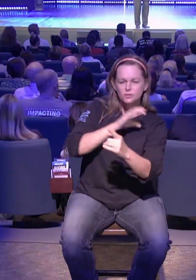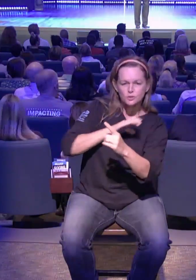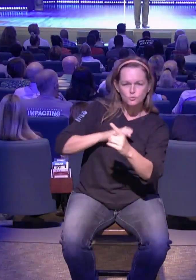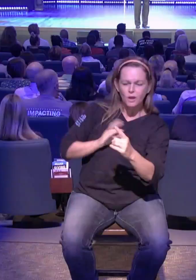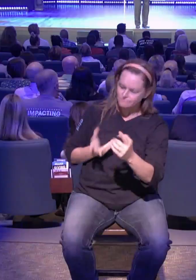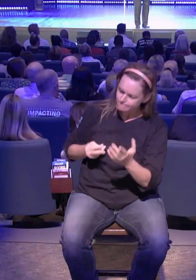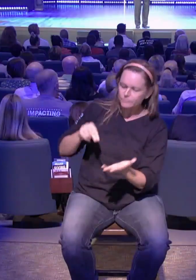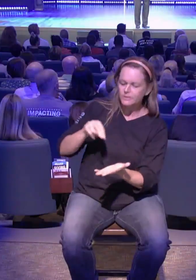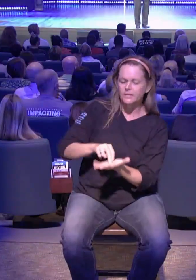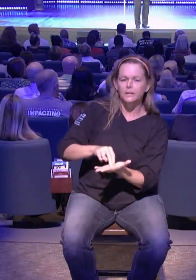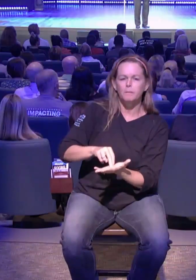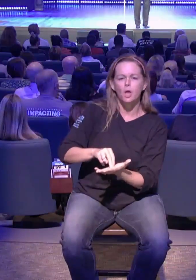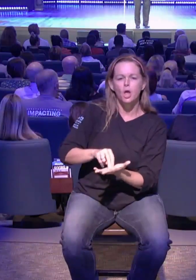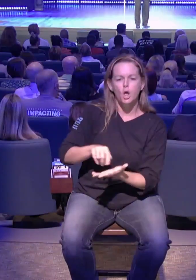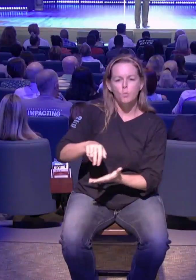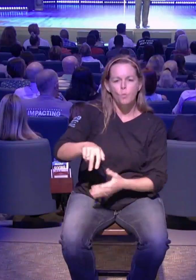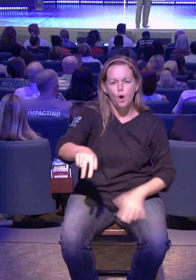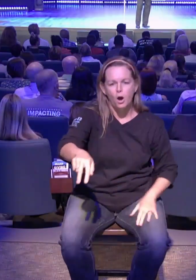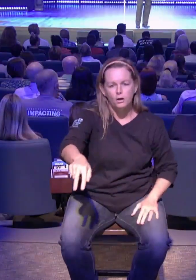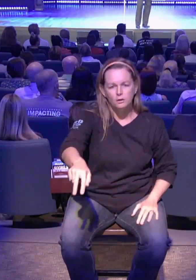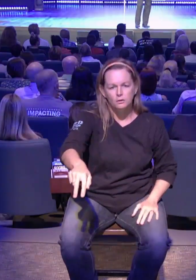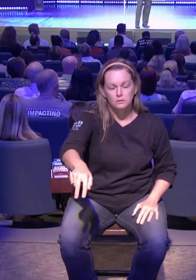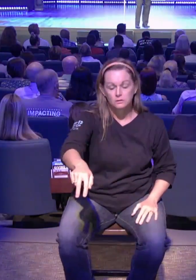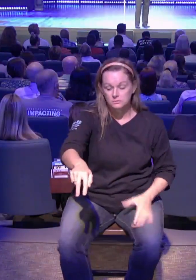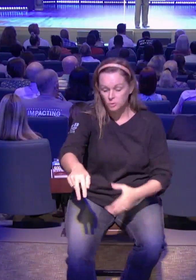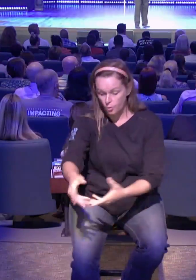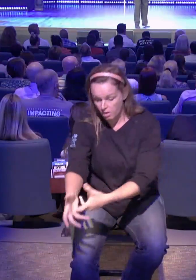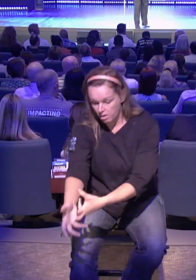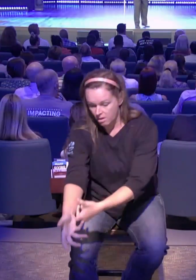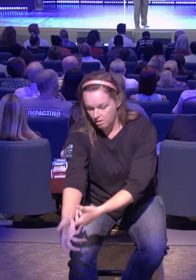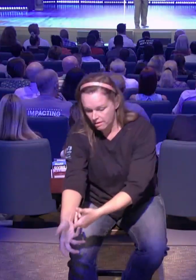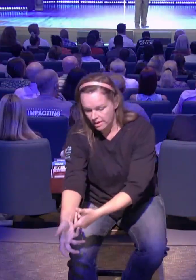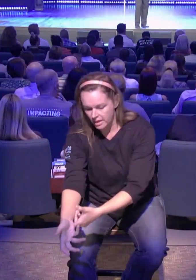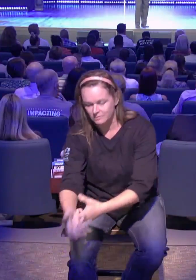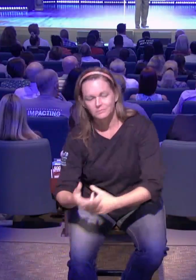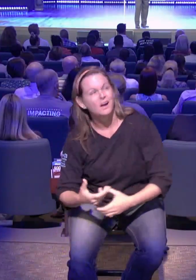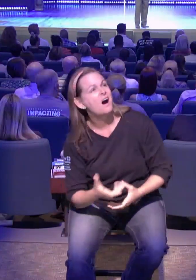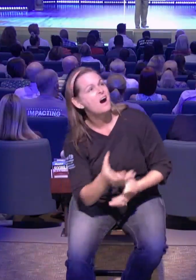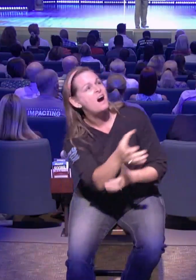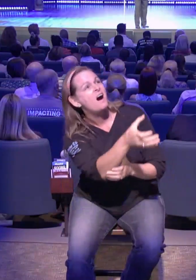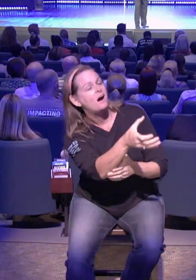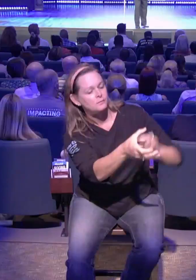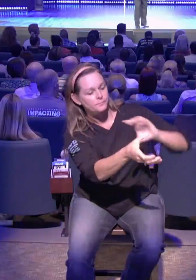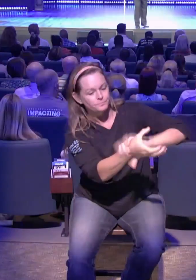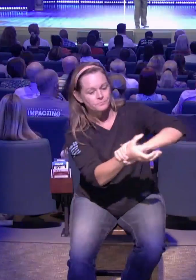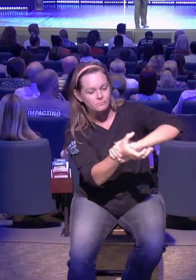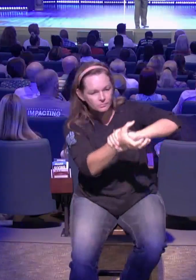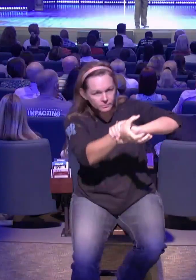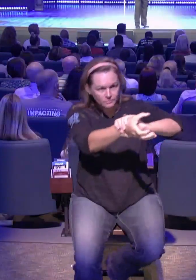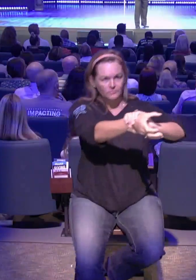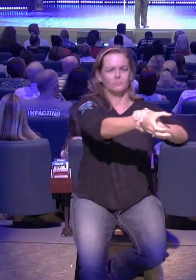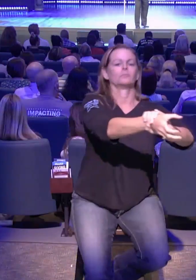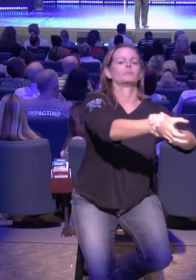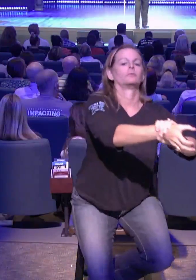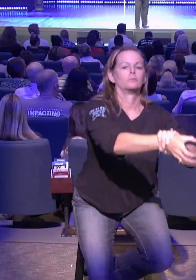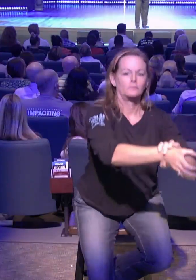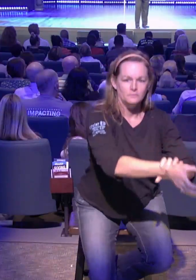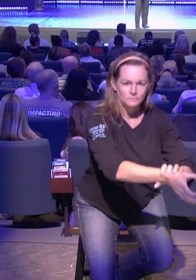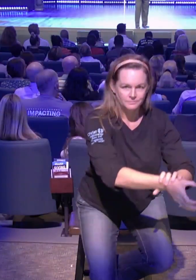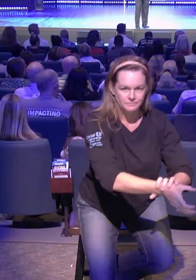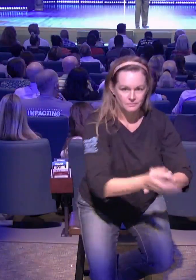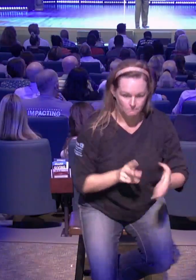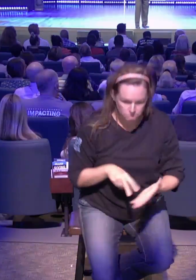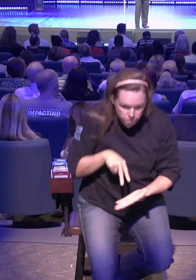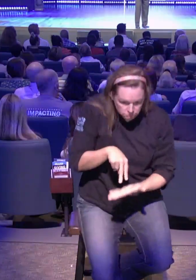walk. Now, then he taking him by the hand, look in verse 7, he took him by the right hand, he helped